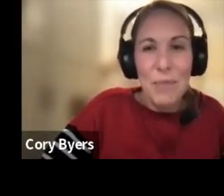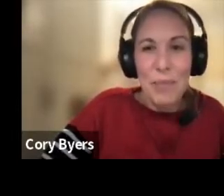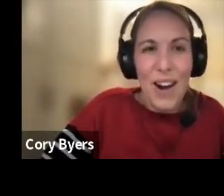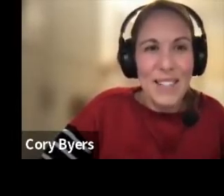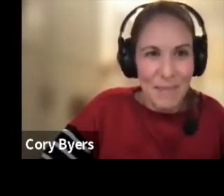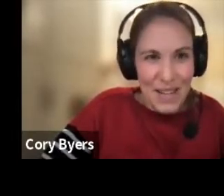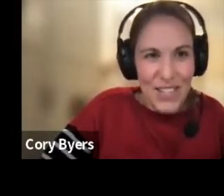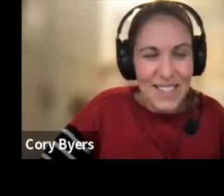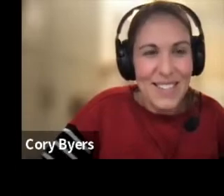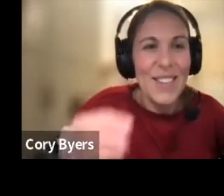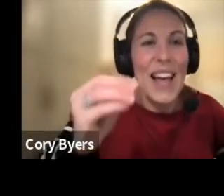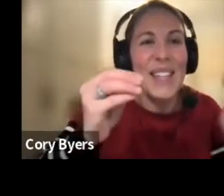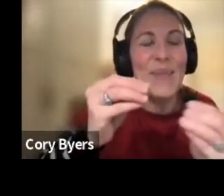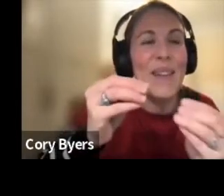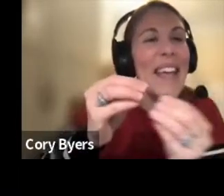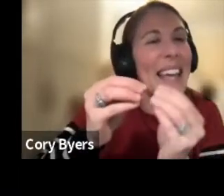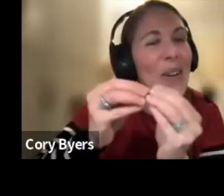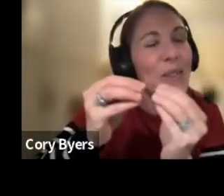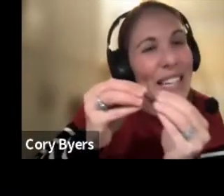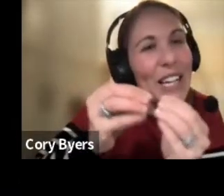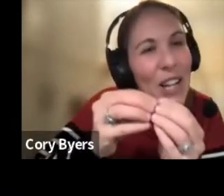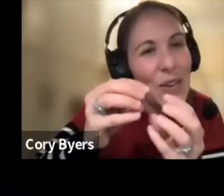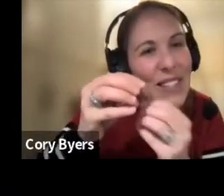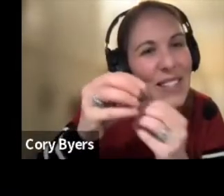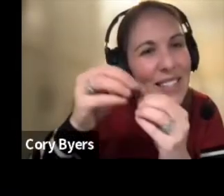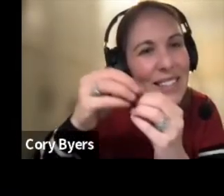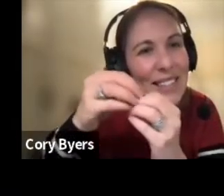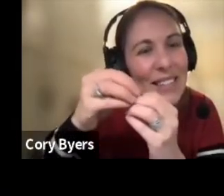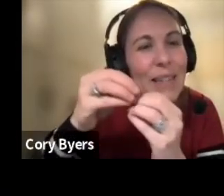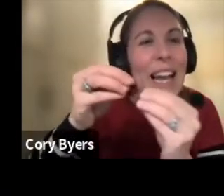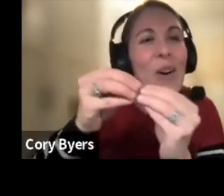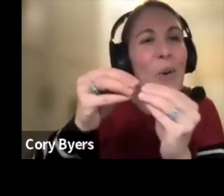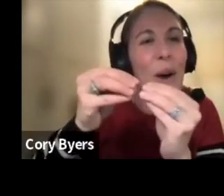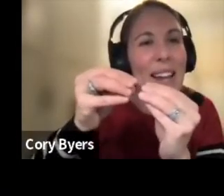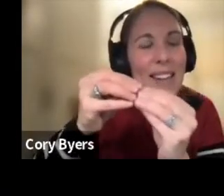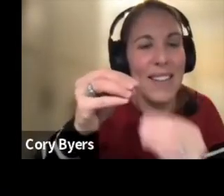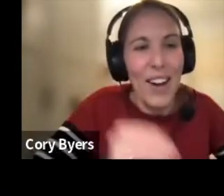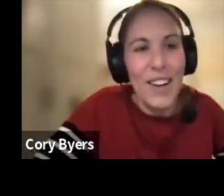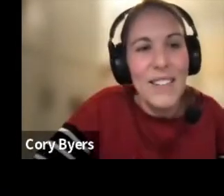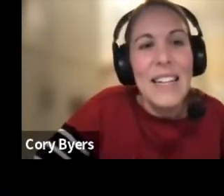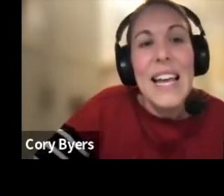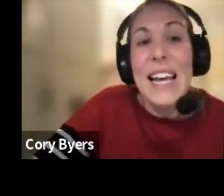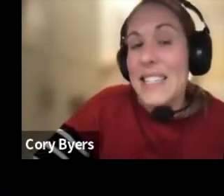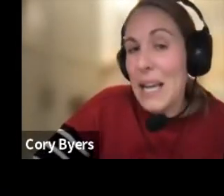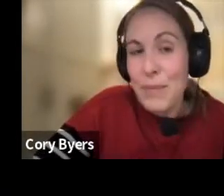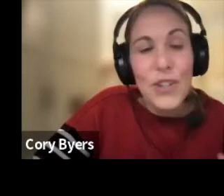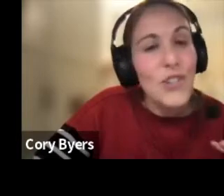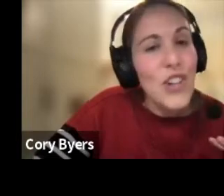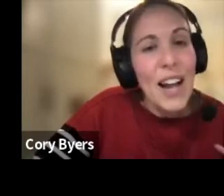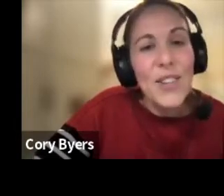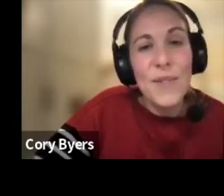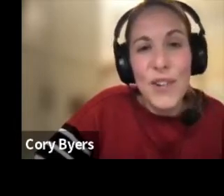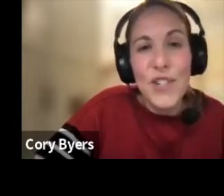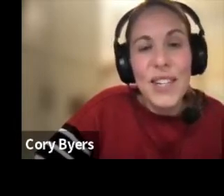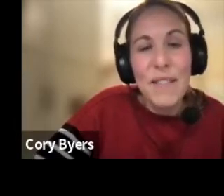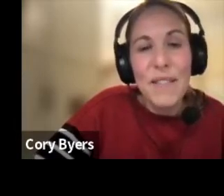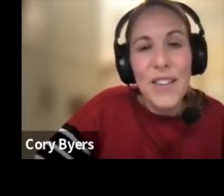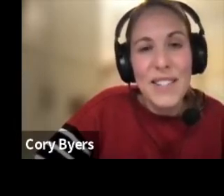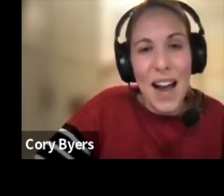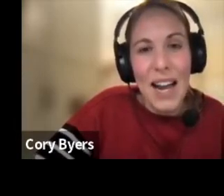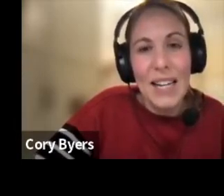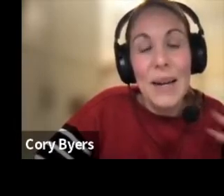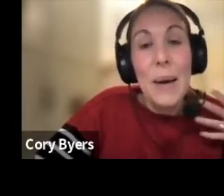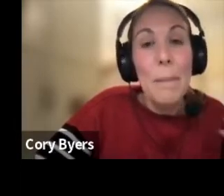word approximations. So that's when they get it really close, but not quite there. Accept your child's version of